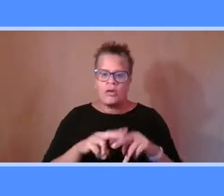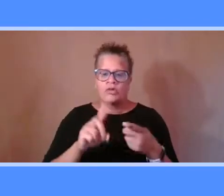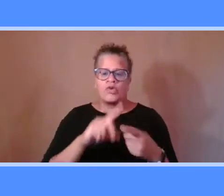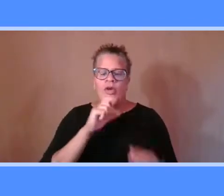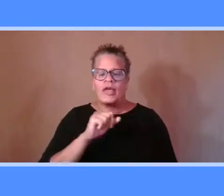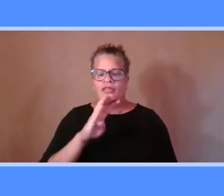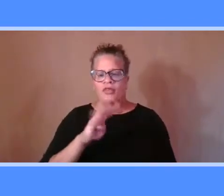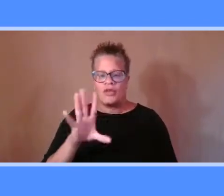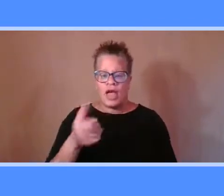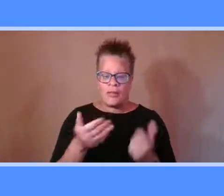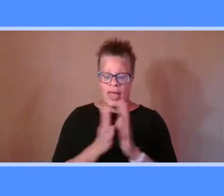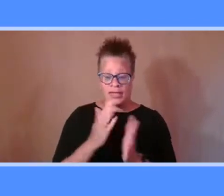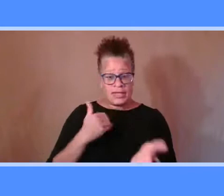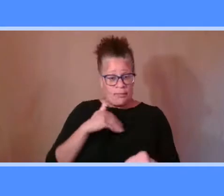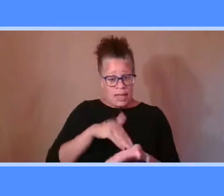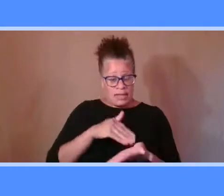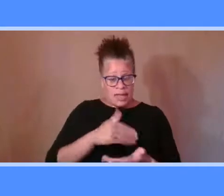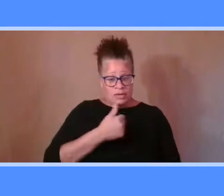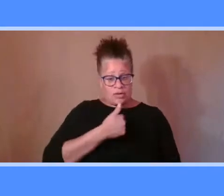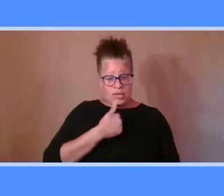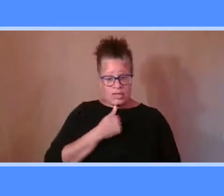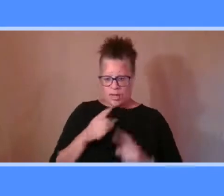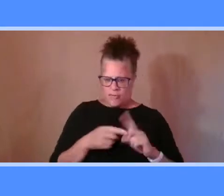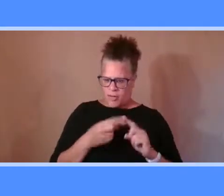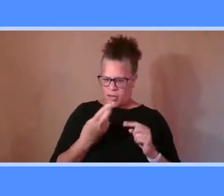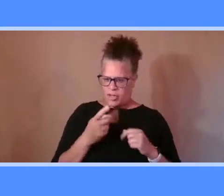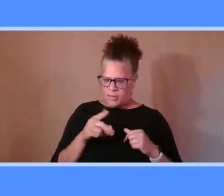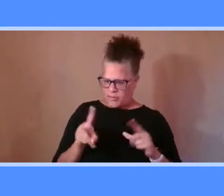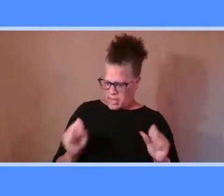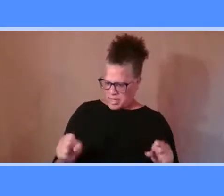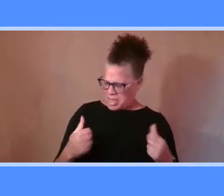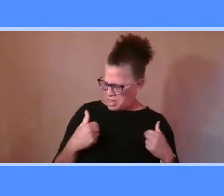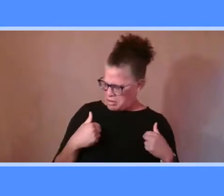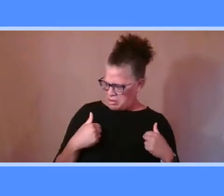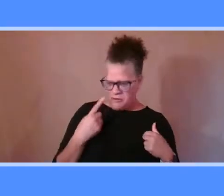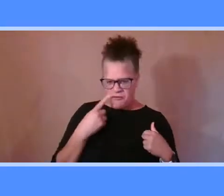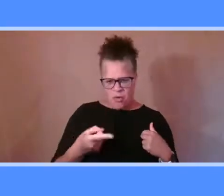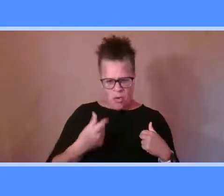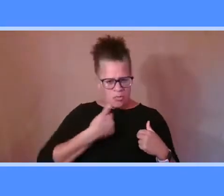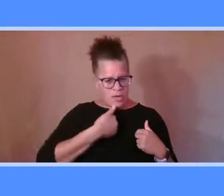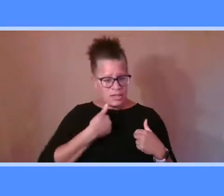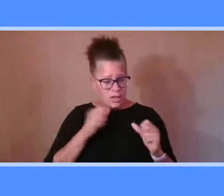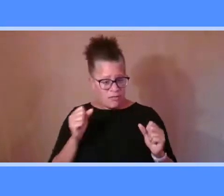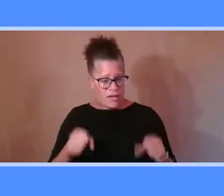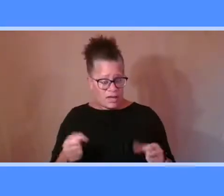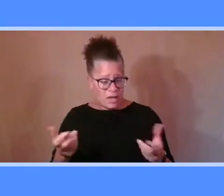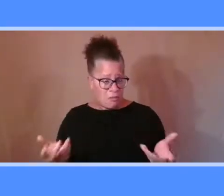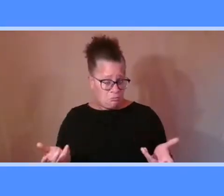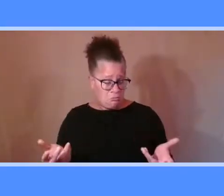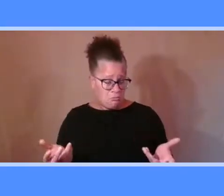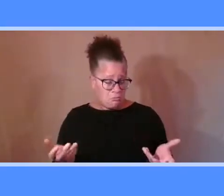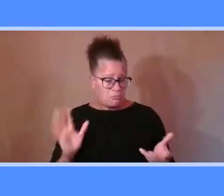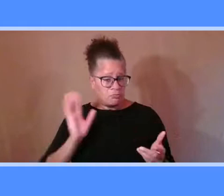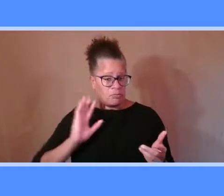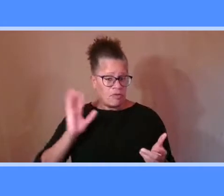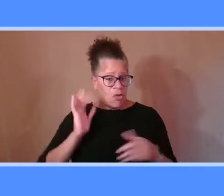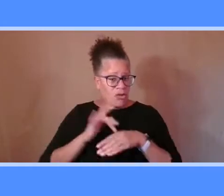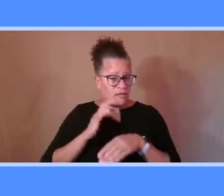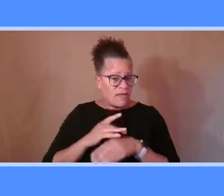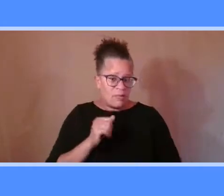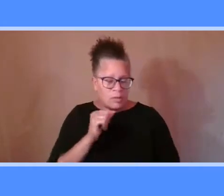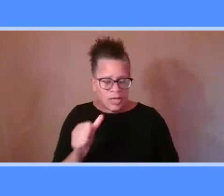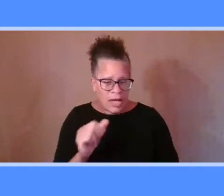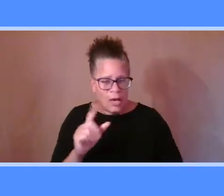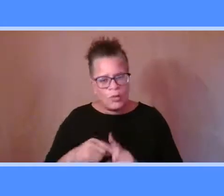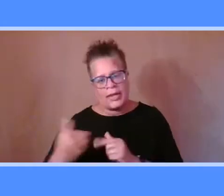going to be asking my primary care doctor about it to get it for myself, because it wasn't available when I was,